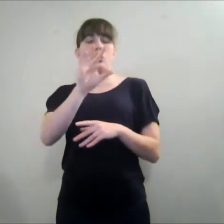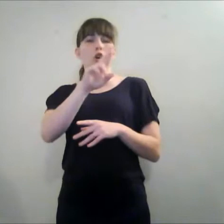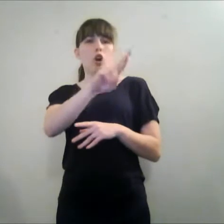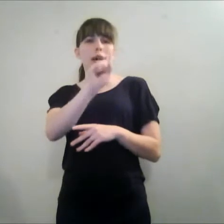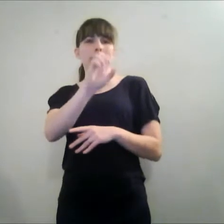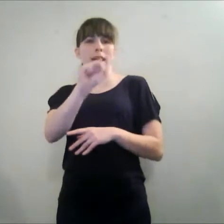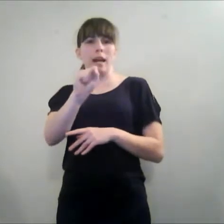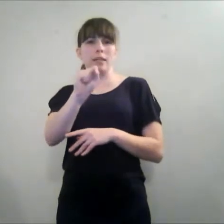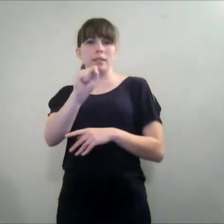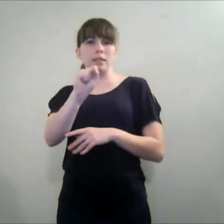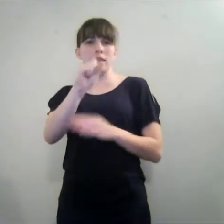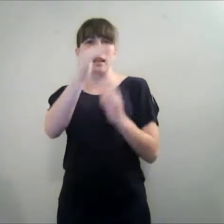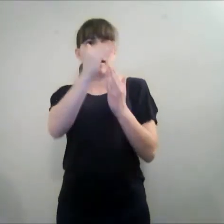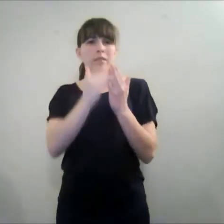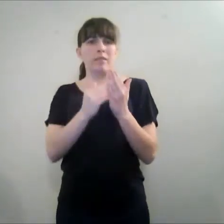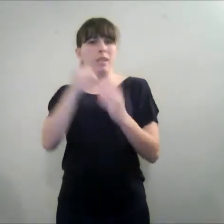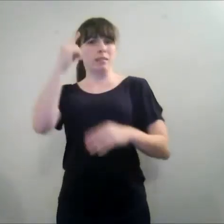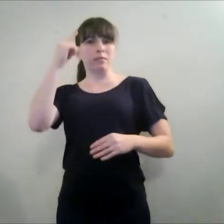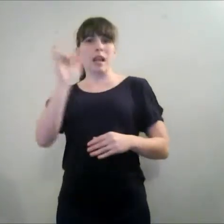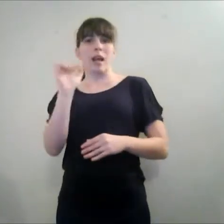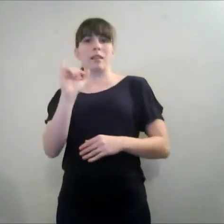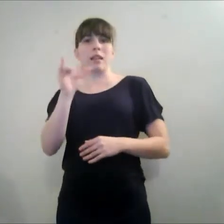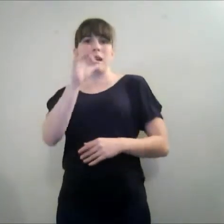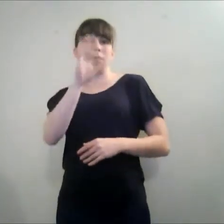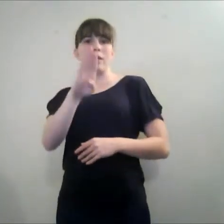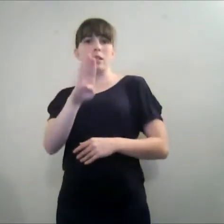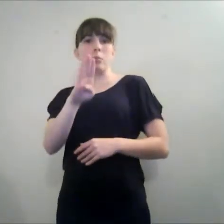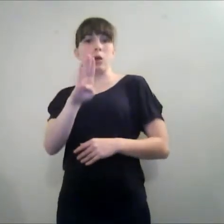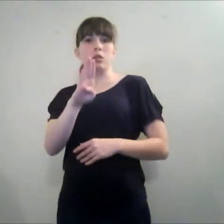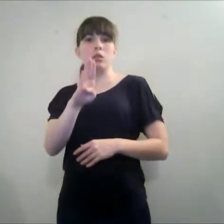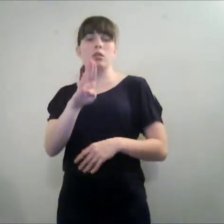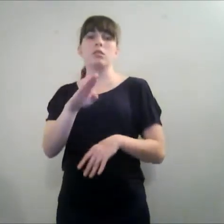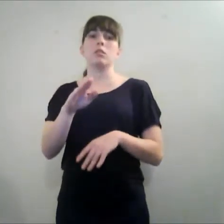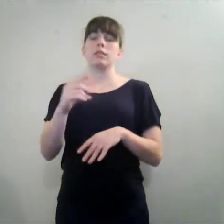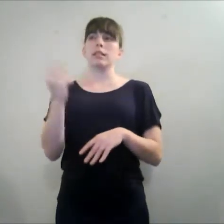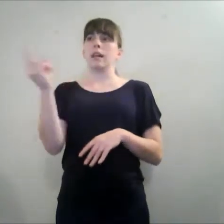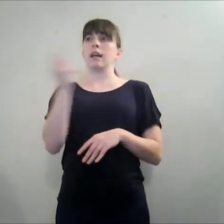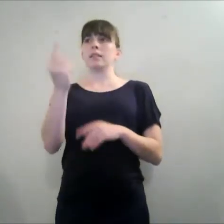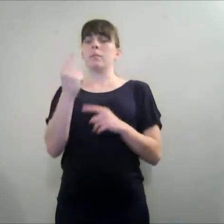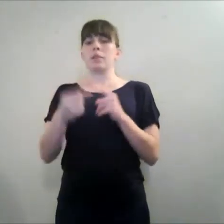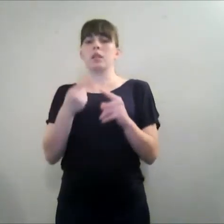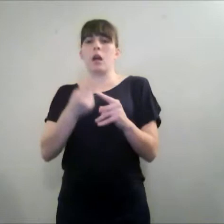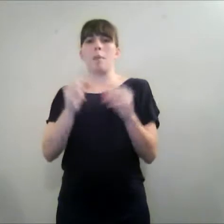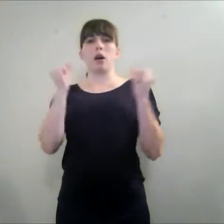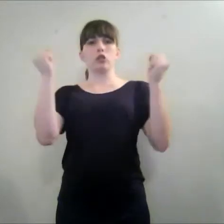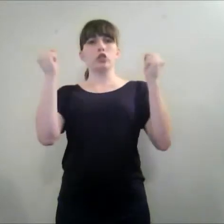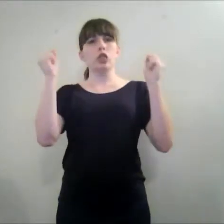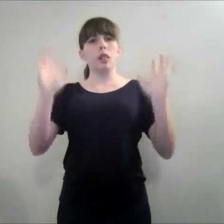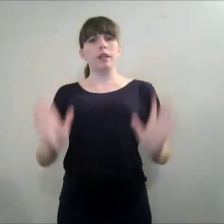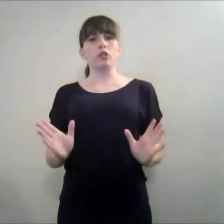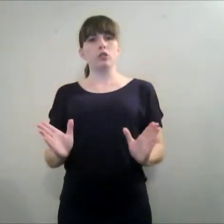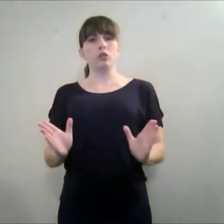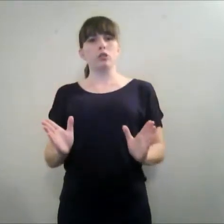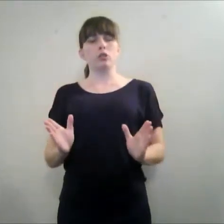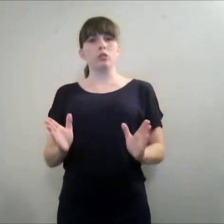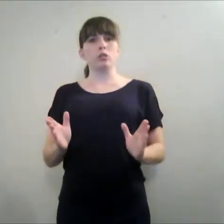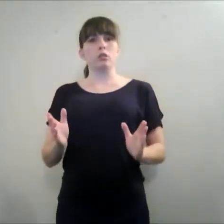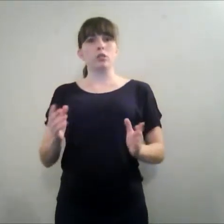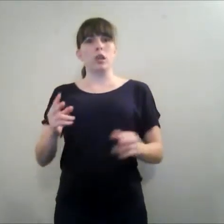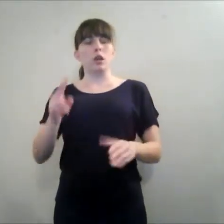random reason I can't imagine, something about cheerleaders turned up in my inbox. And I read this story about cheerleaders, and it's a fascinating story. This happened a couple of years ago in